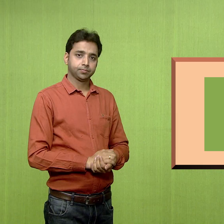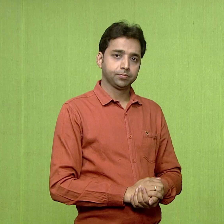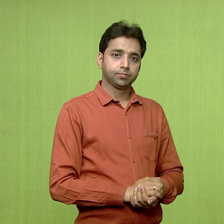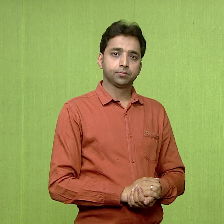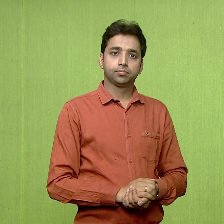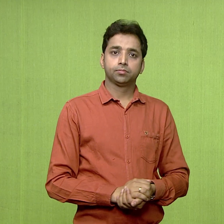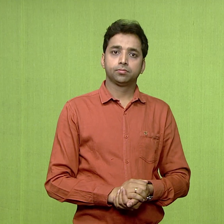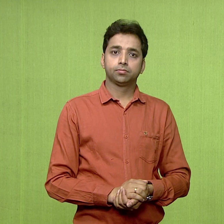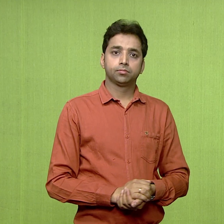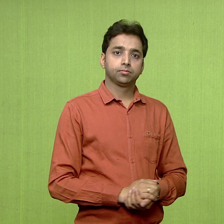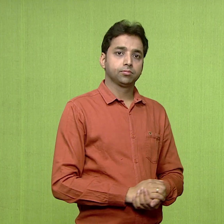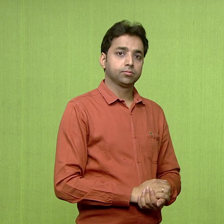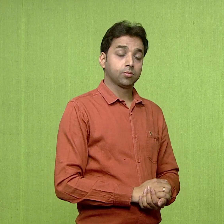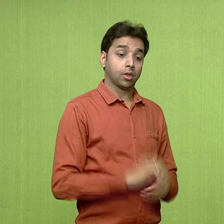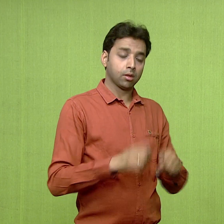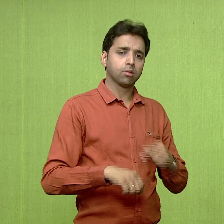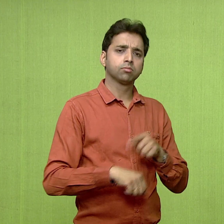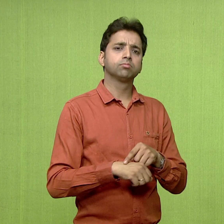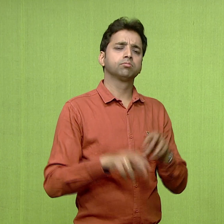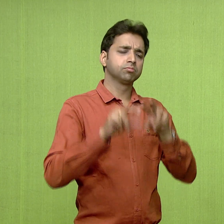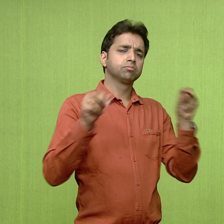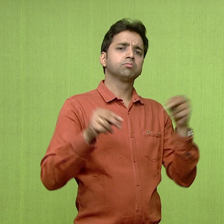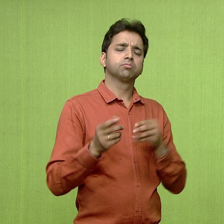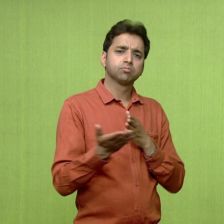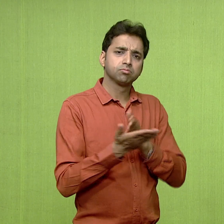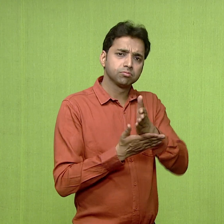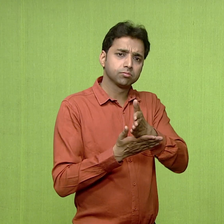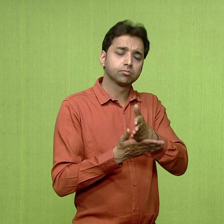The medium of instruction was Sanskrit.